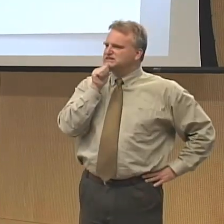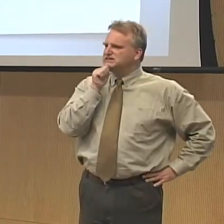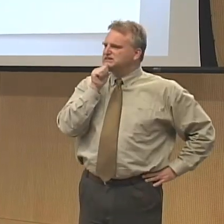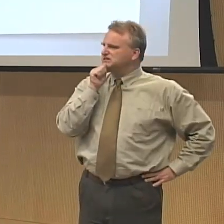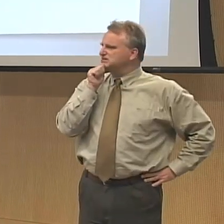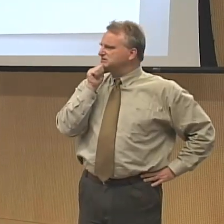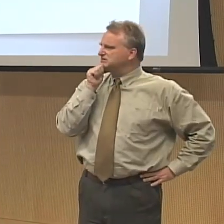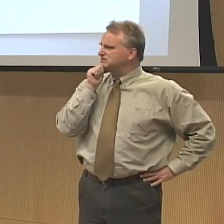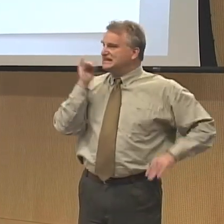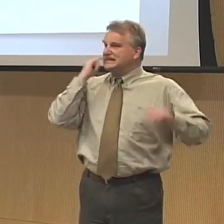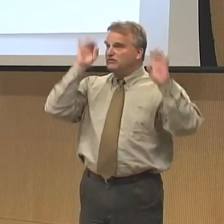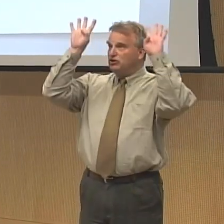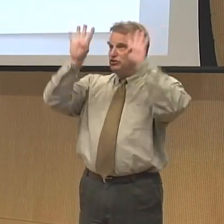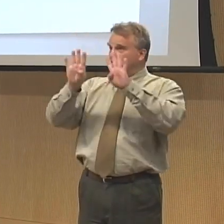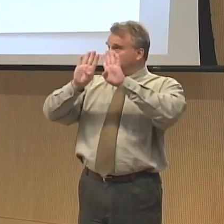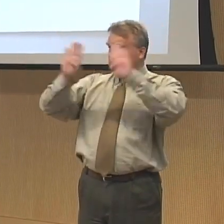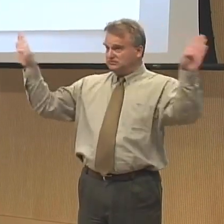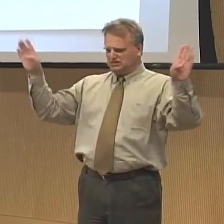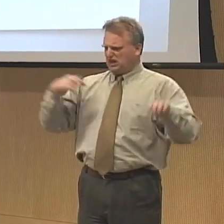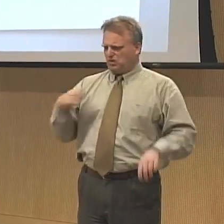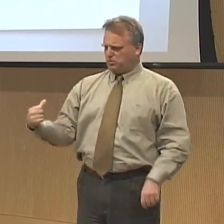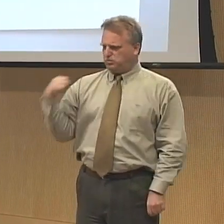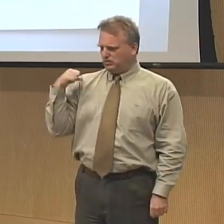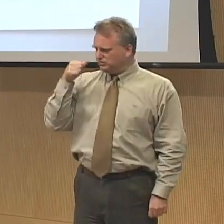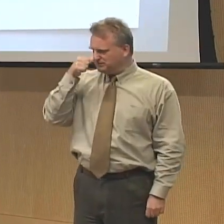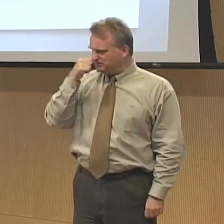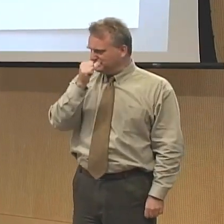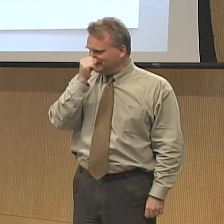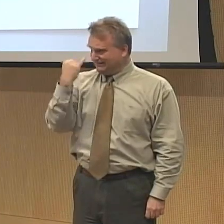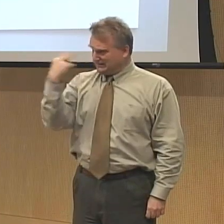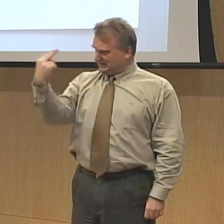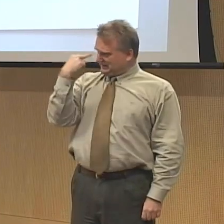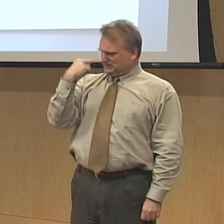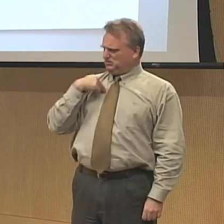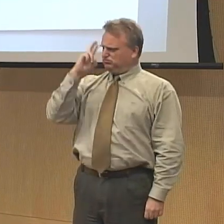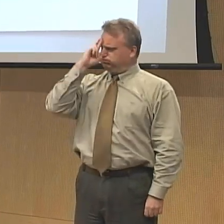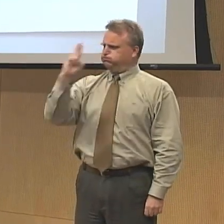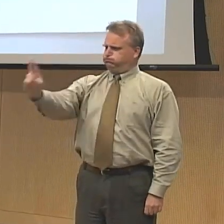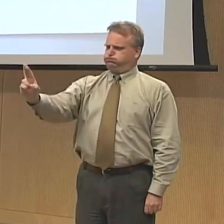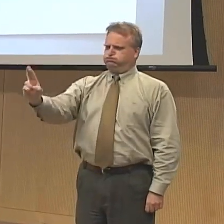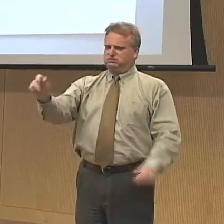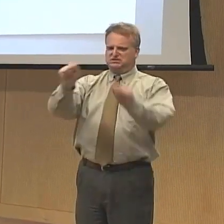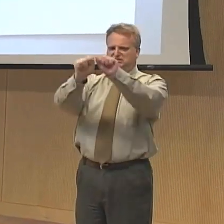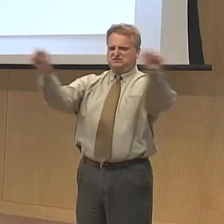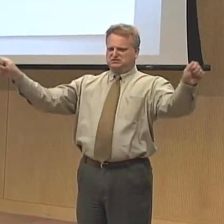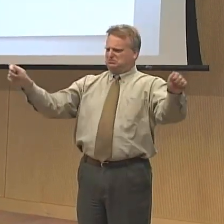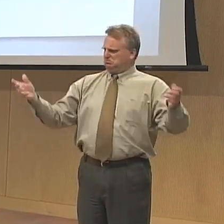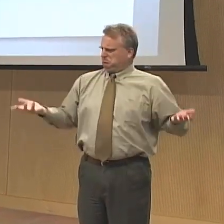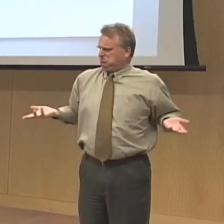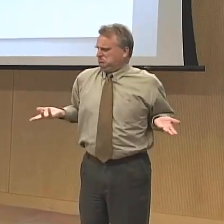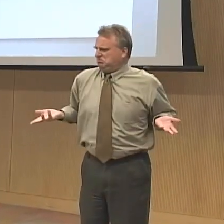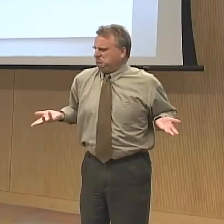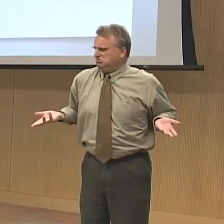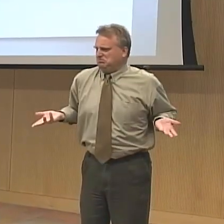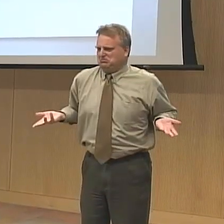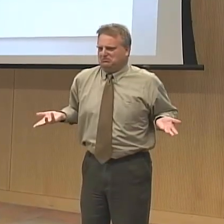privacy. If the curtains were open, he would not have blown his nose since he would assume no such privacy.